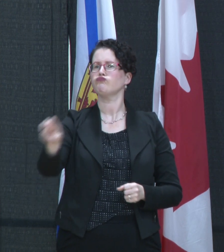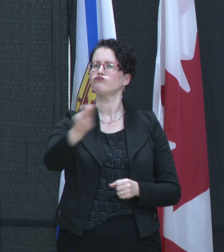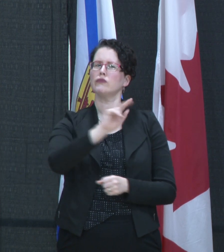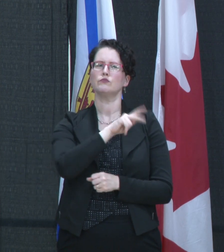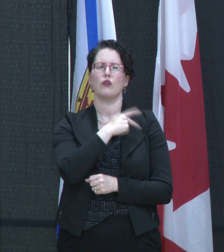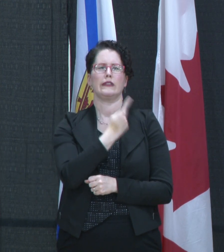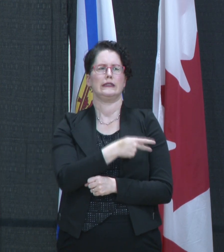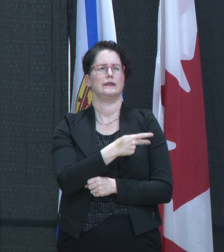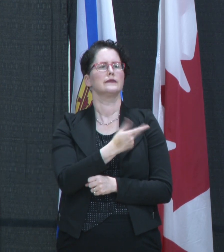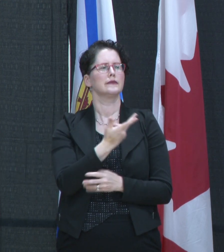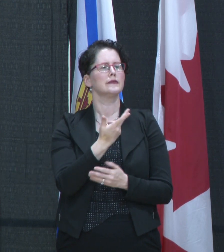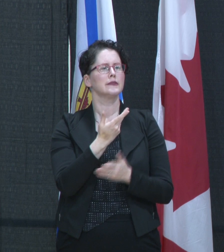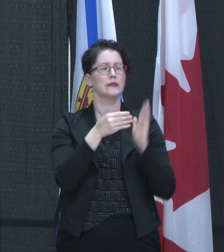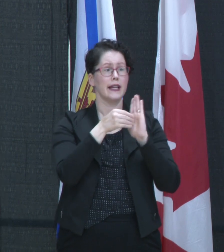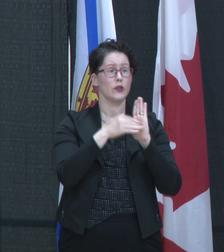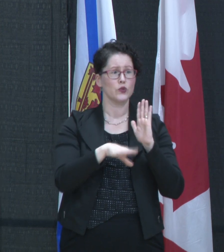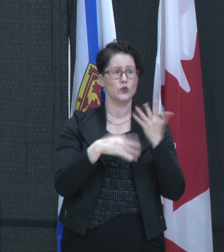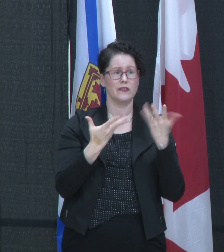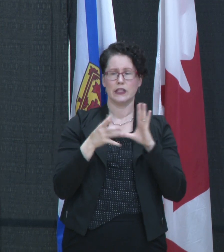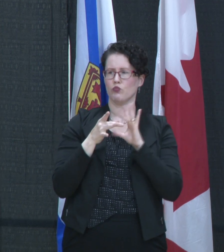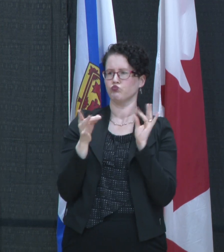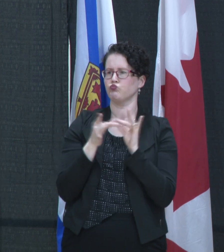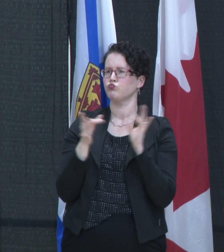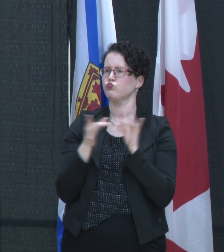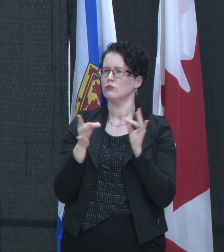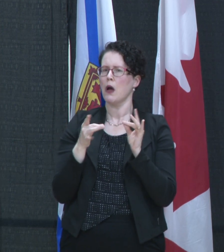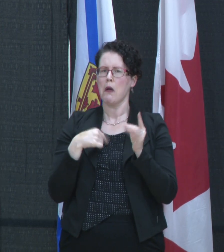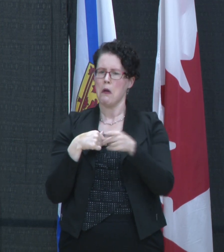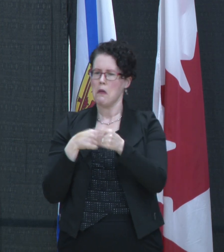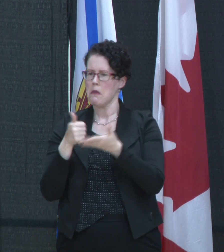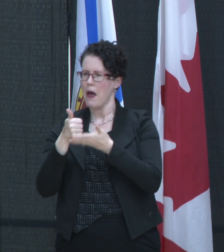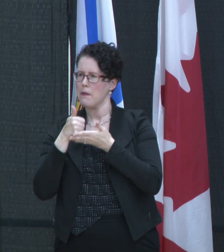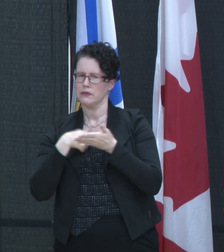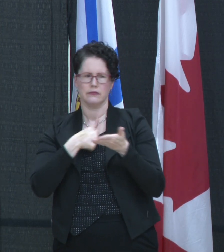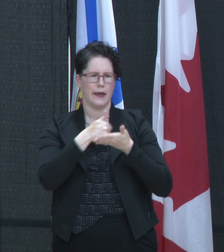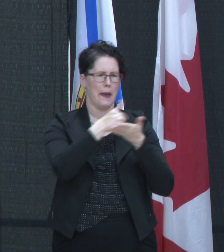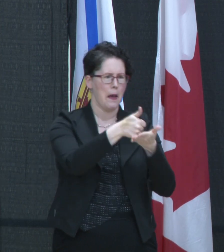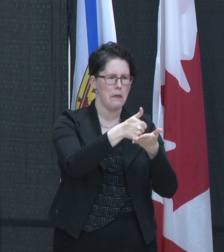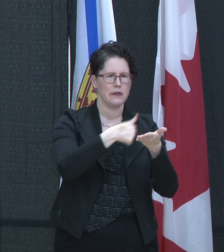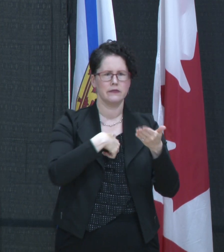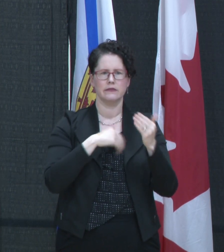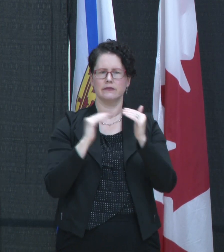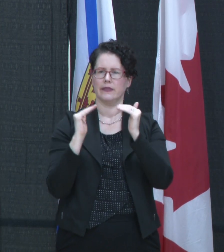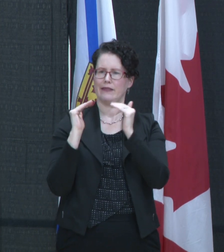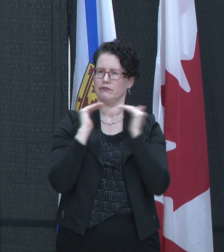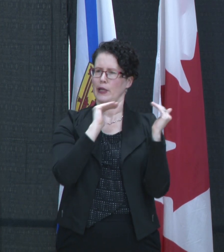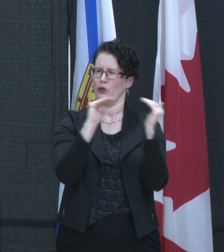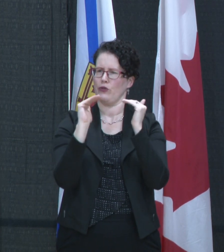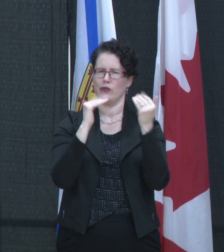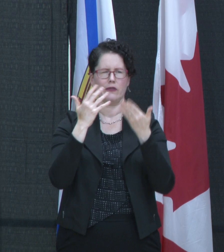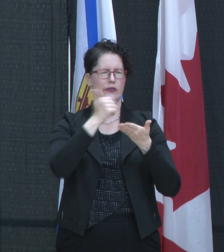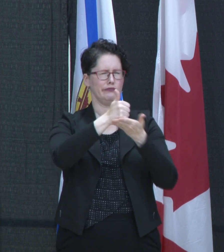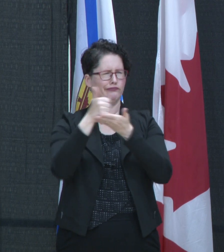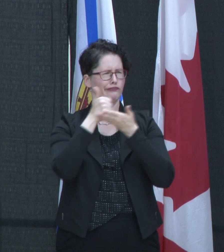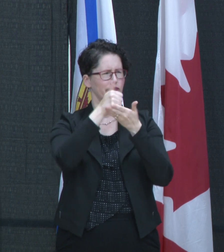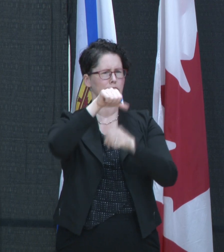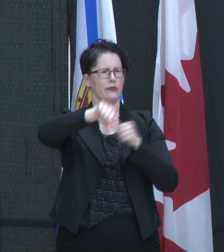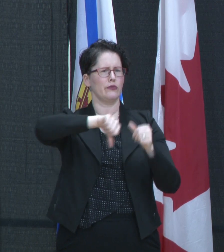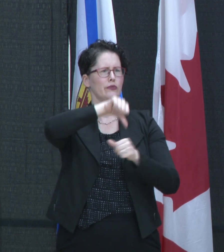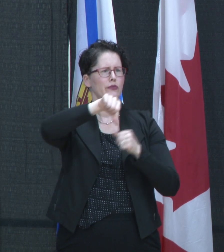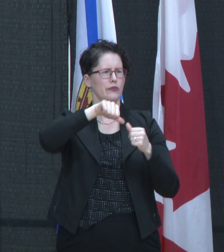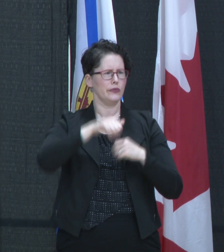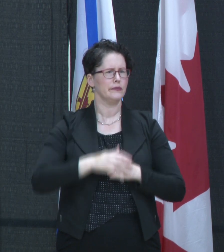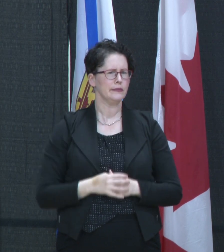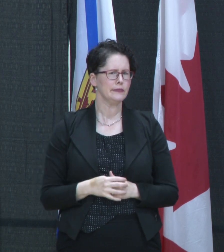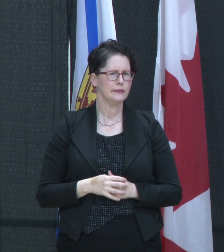of students helping other students and having a positive impact on their peers as they face struggles during their